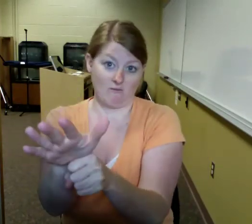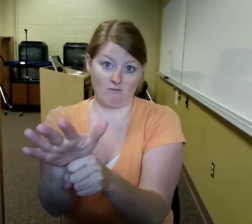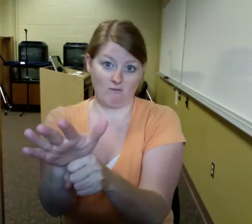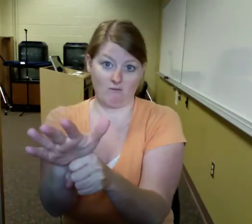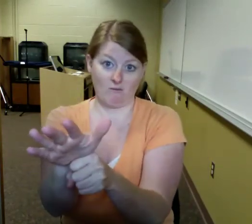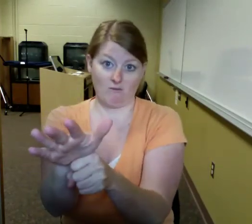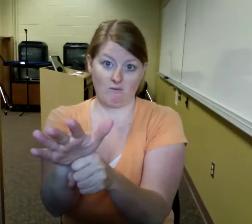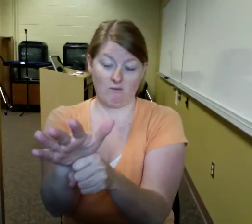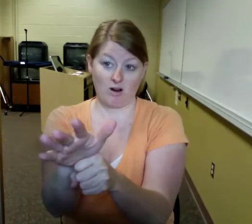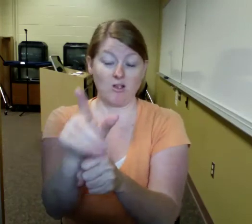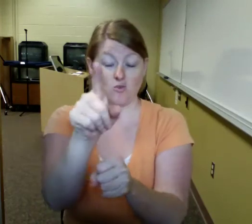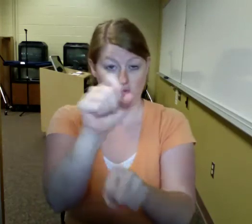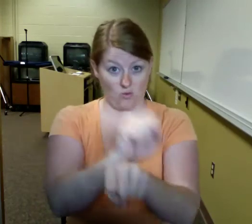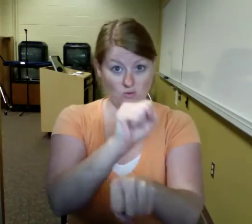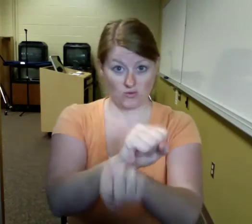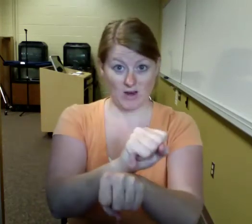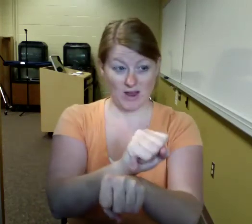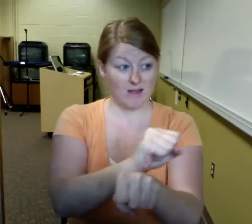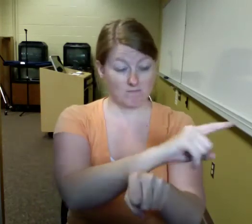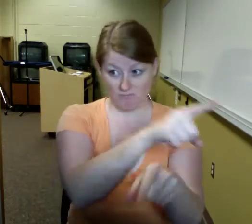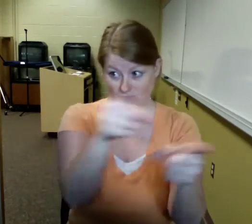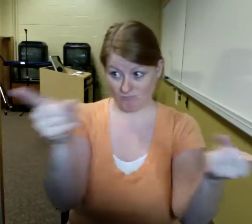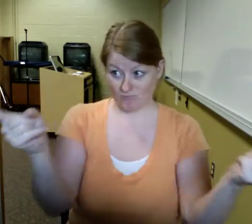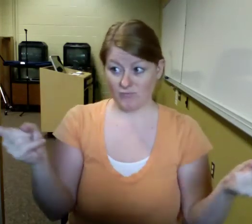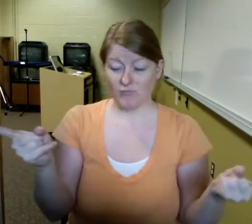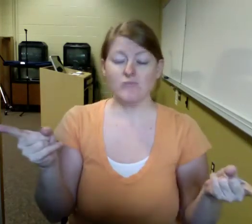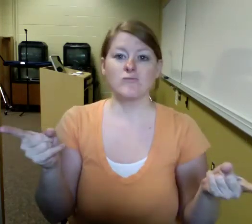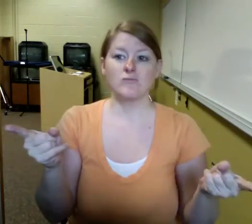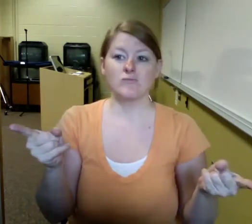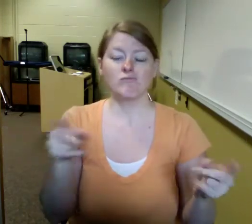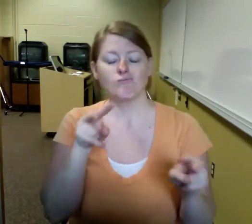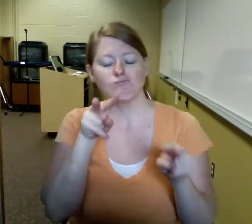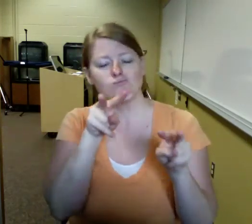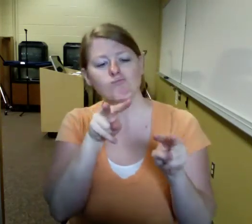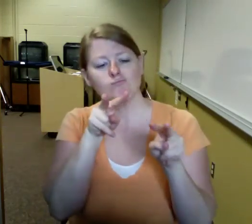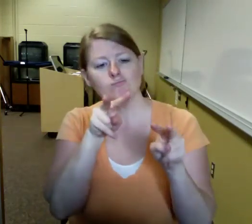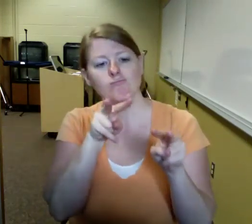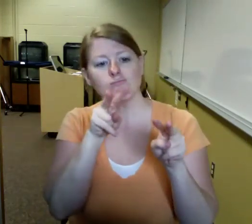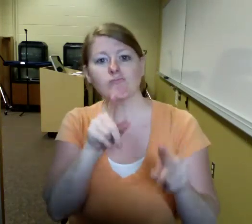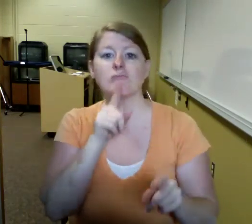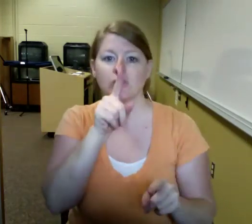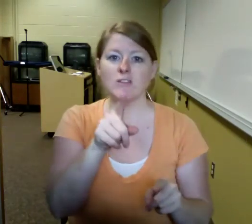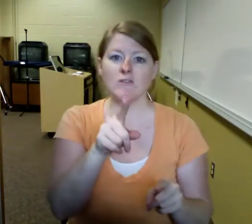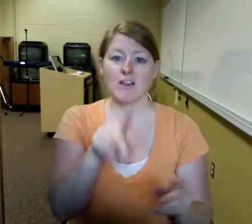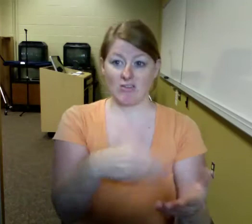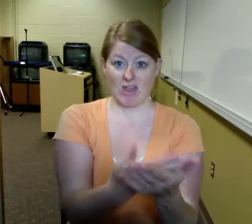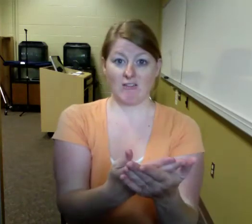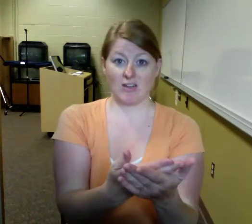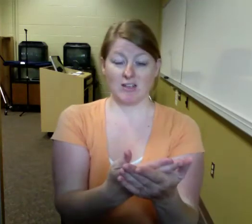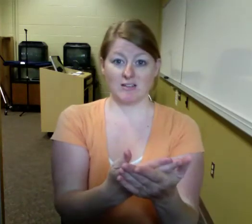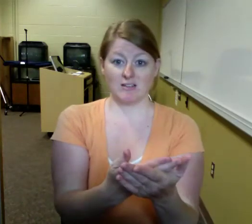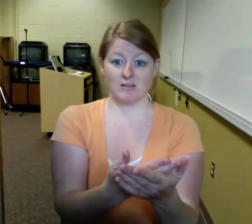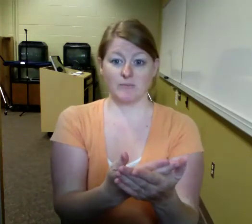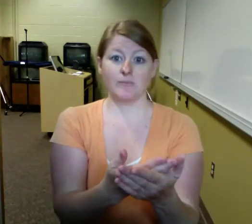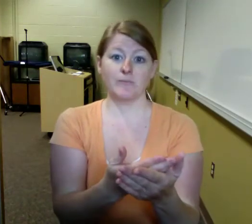Your duty as jurors is to find the facts from the evidence in this case, and to those facts, whatever